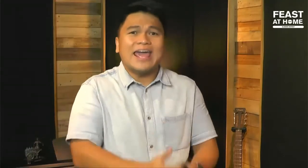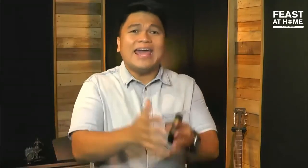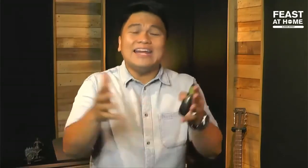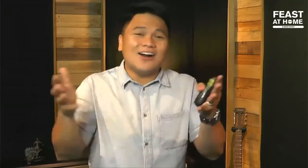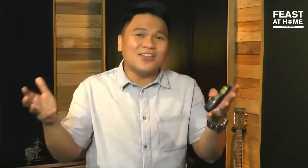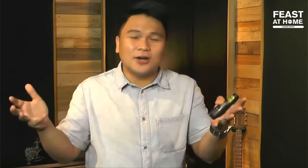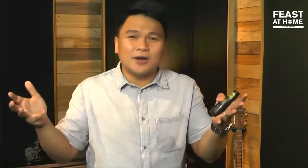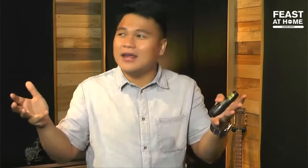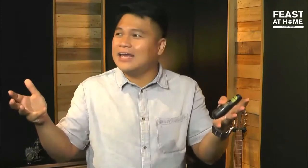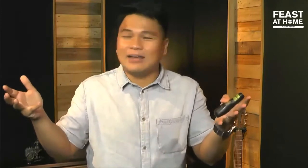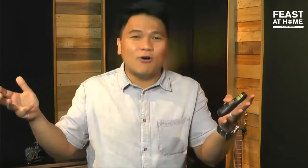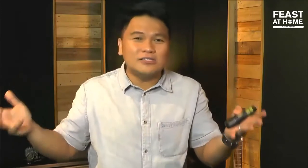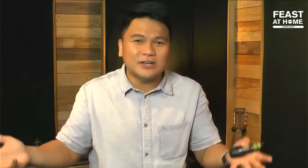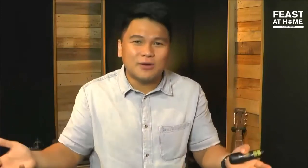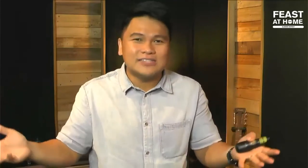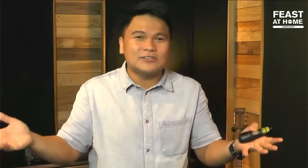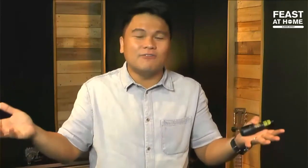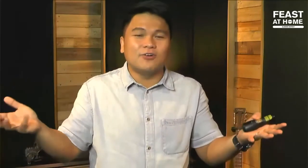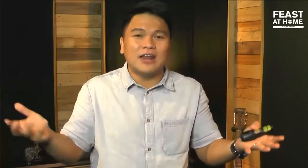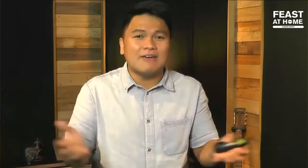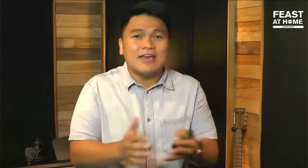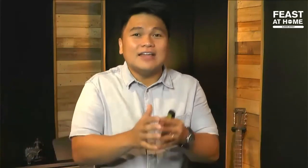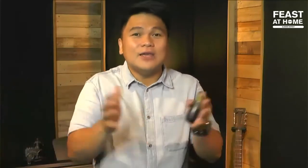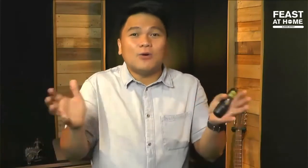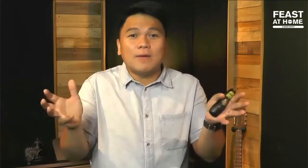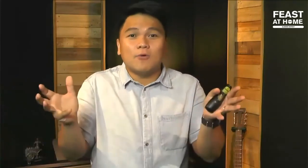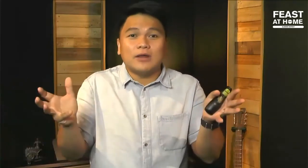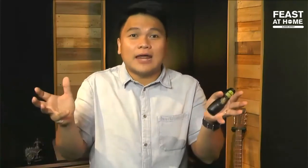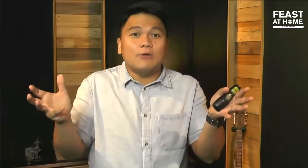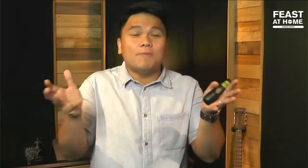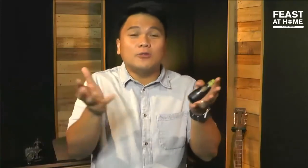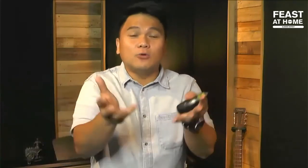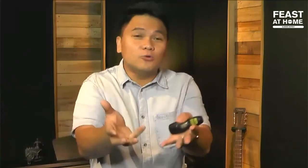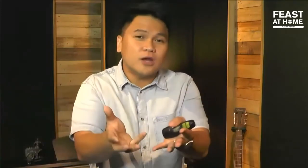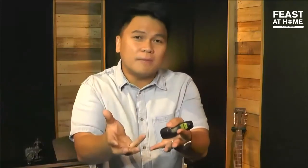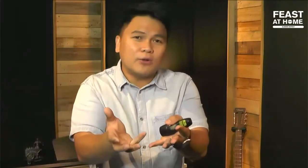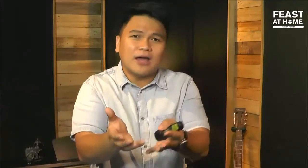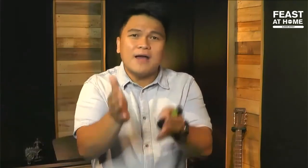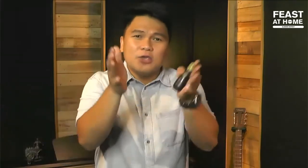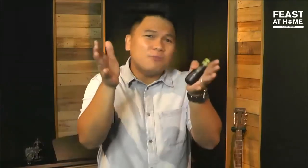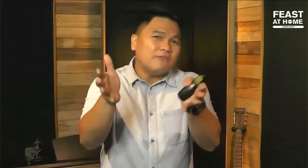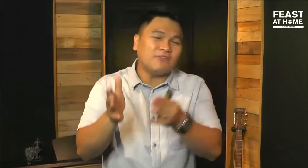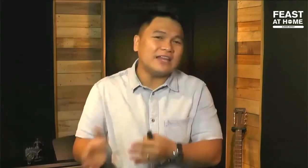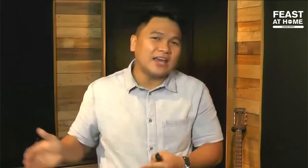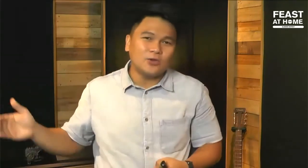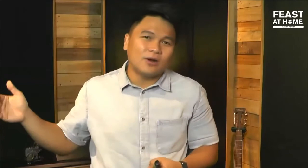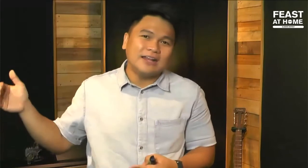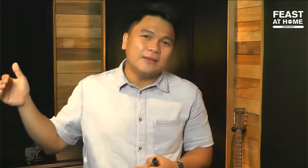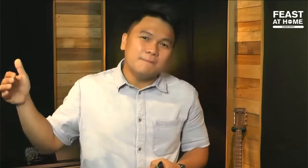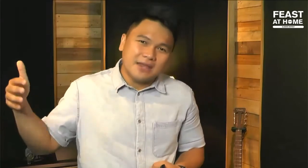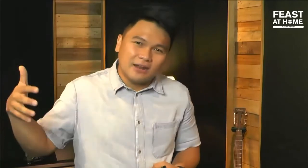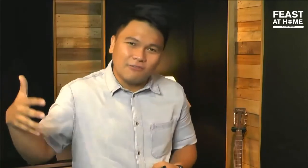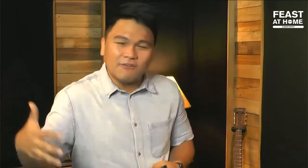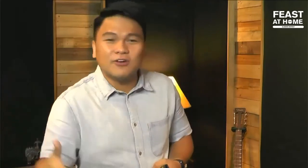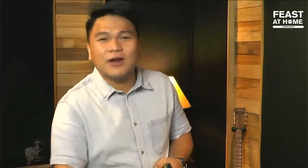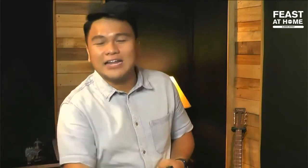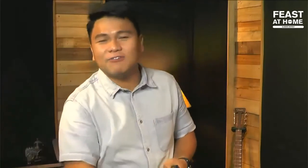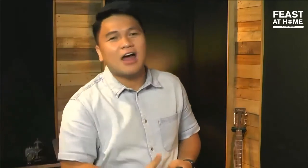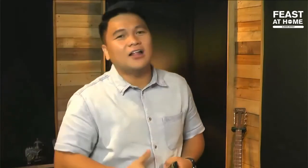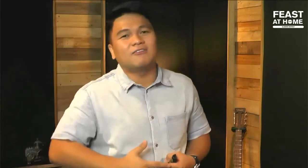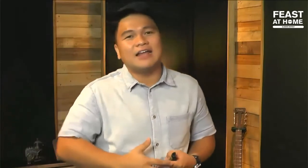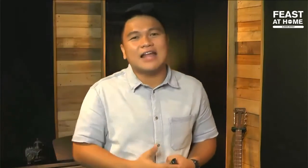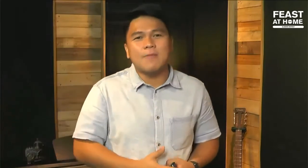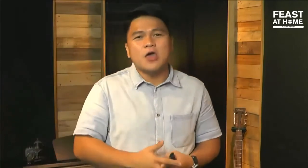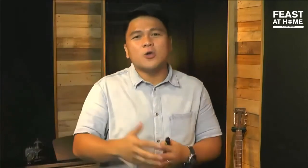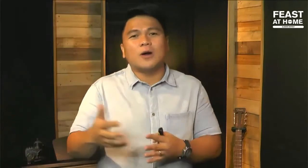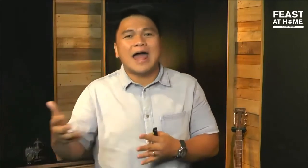or any other consequences of your life. Hindi ko alam kung anong pagdurusa ang meron ka. You may feel like you are in the middle of a great